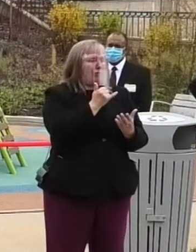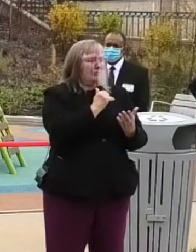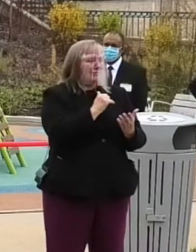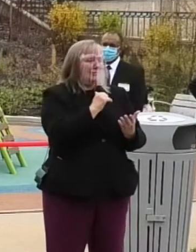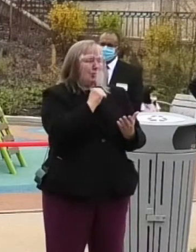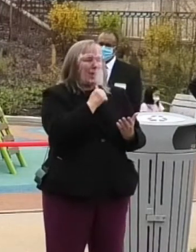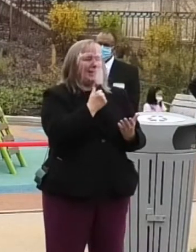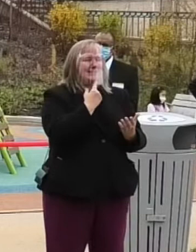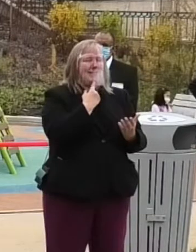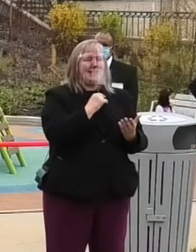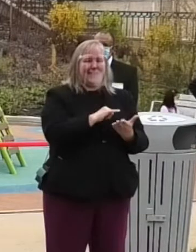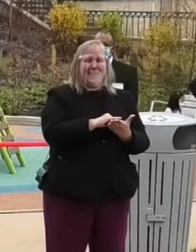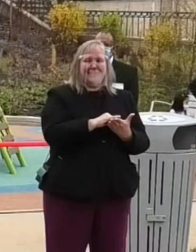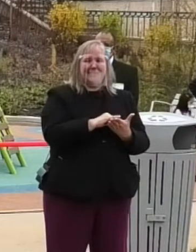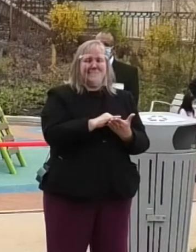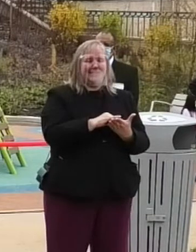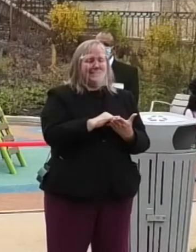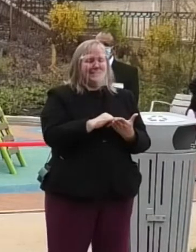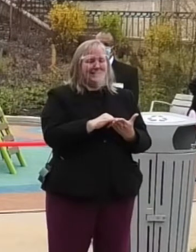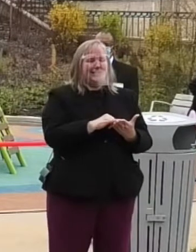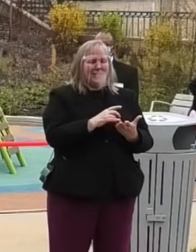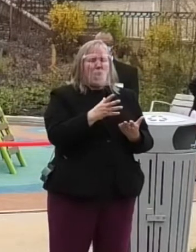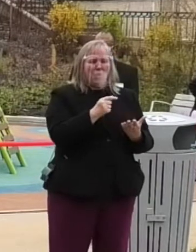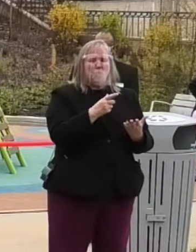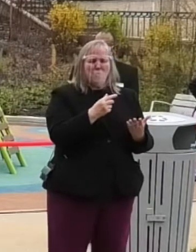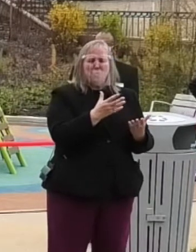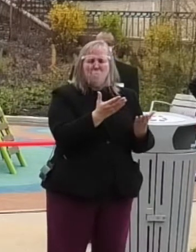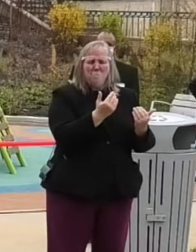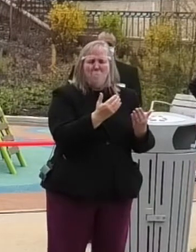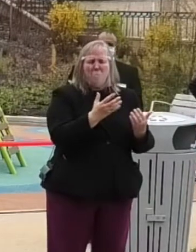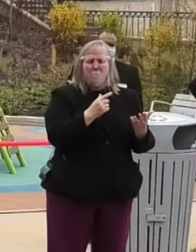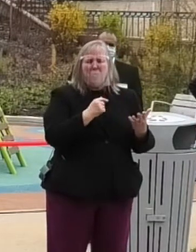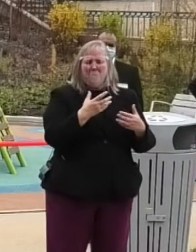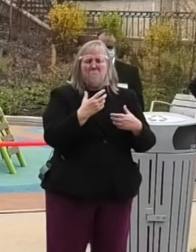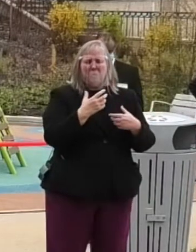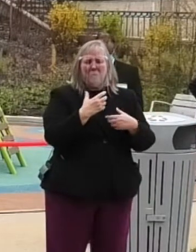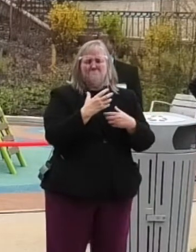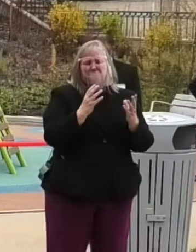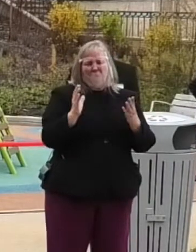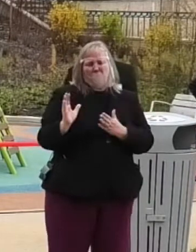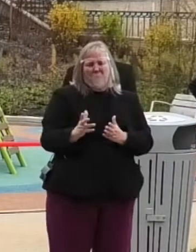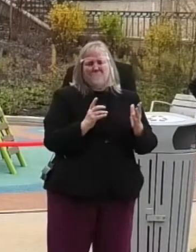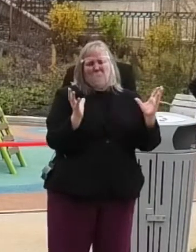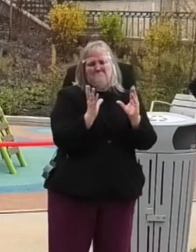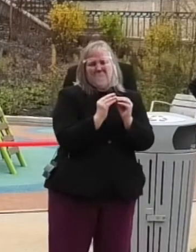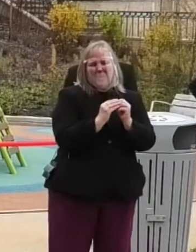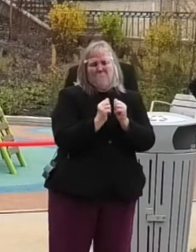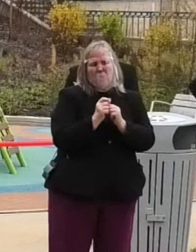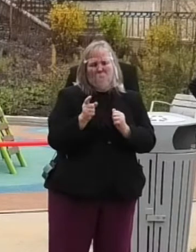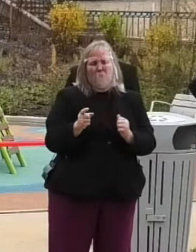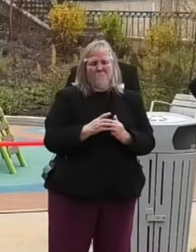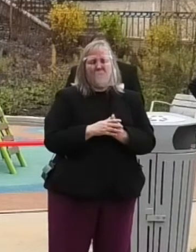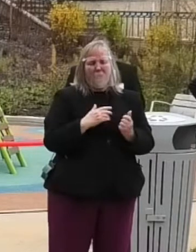that we'll get you to meet her, I promise. I'll work on that for you.